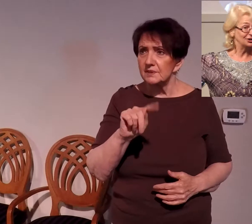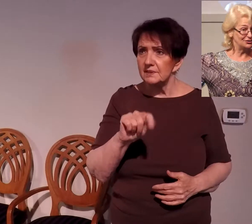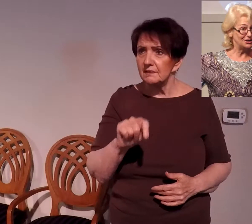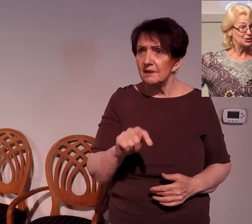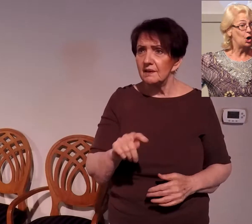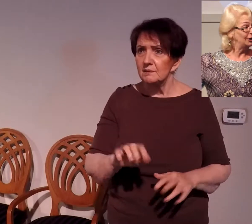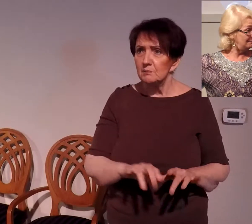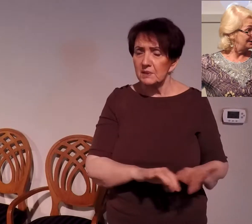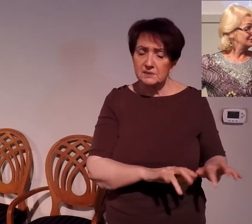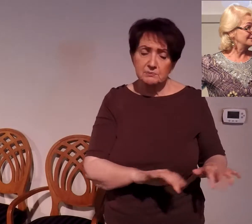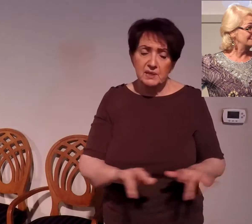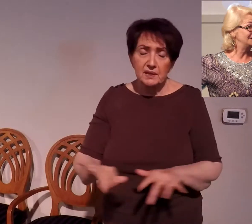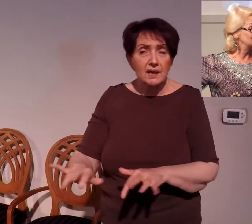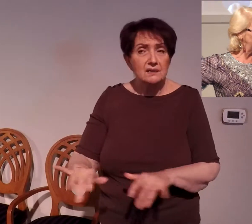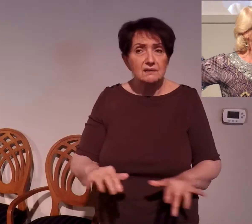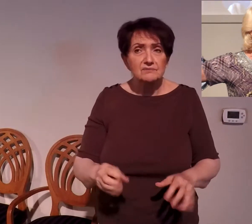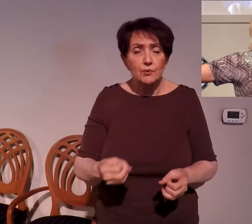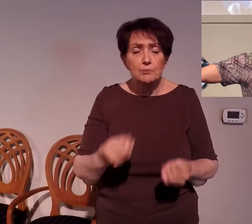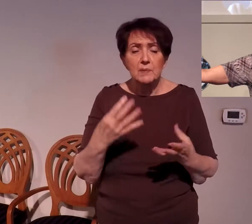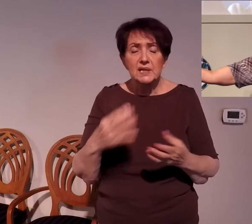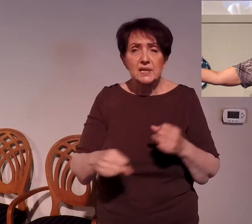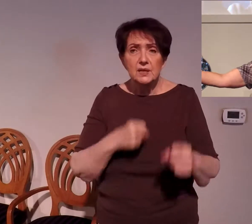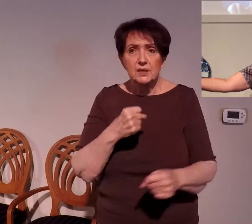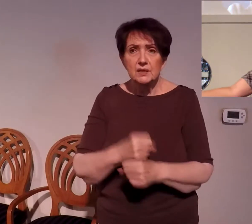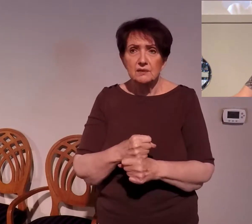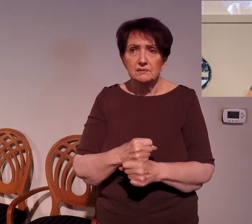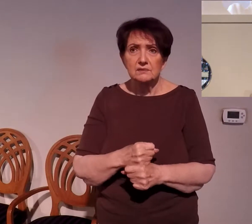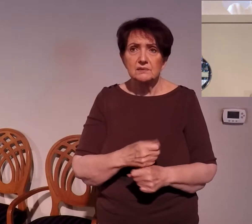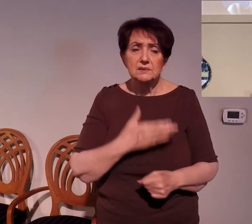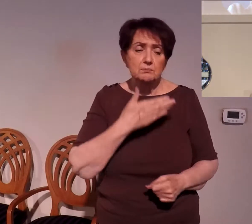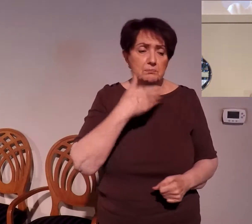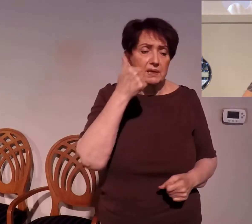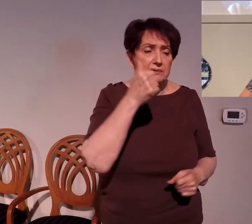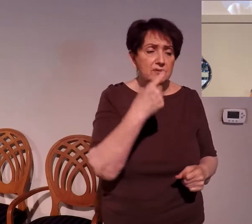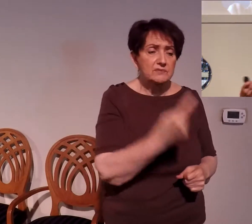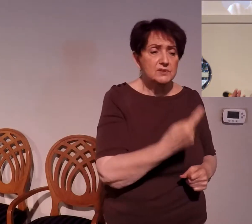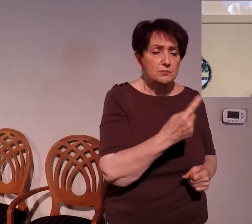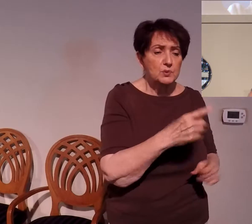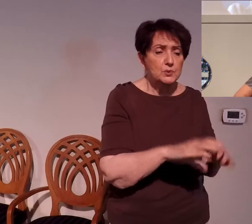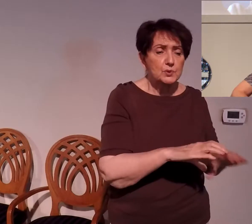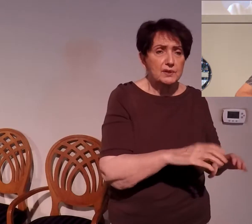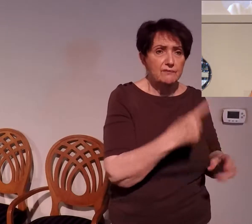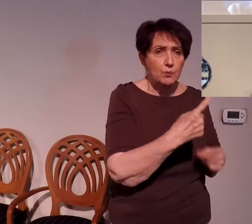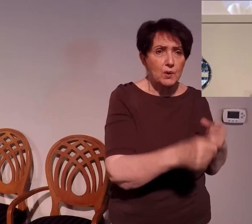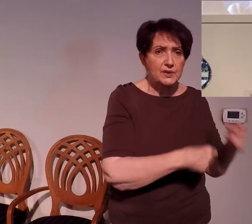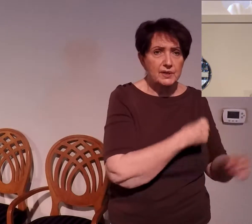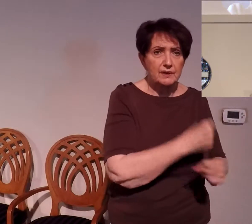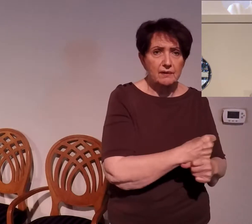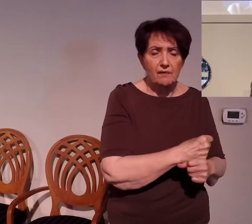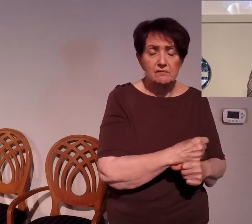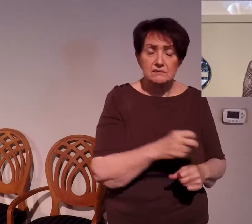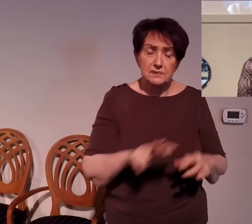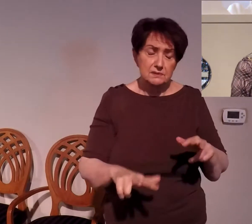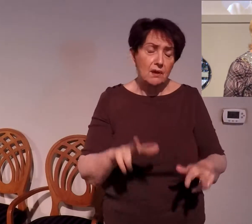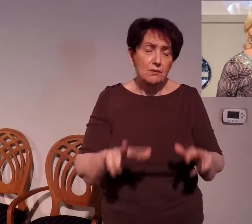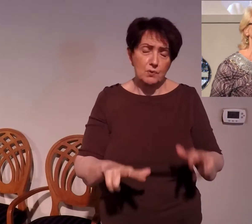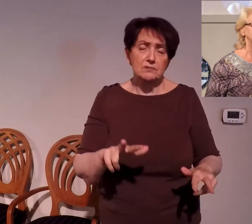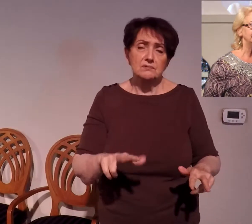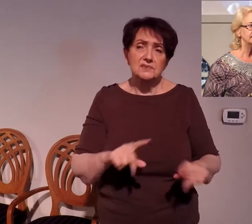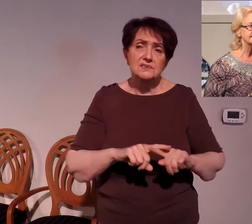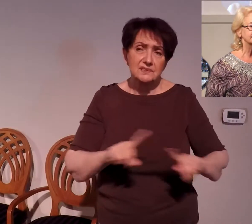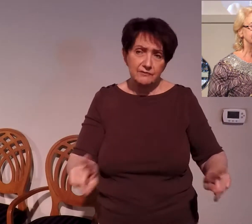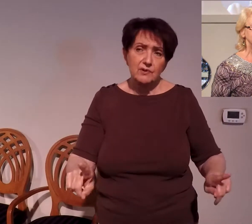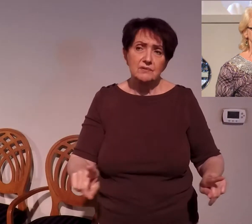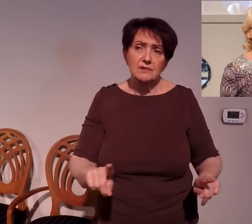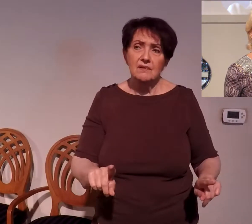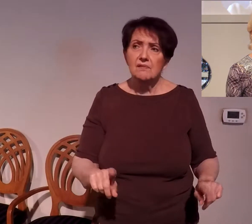many years, is a whole lot better than somebody who's only been doing it for a year. And so so it is awkward, and it is something very different, but